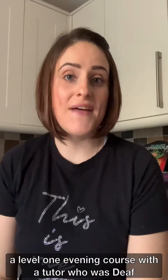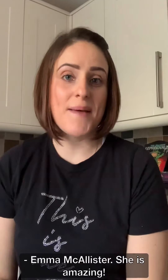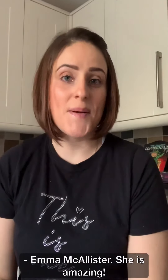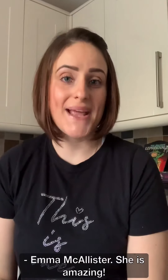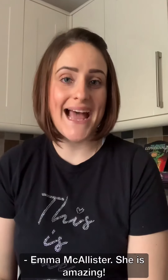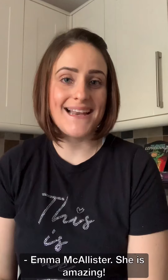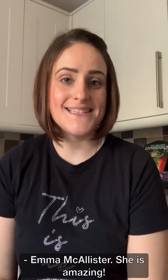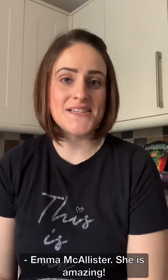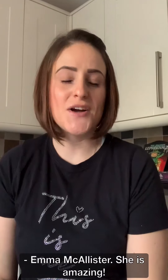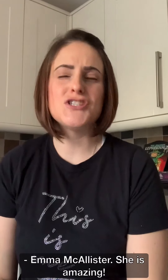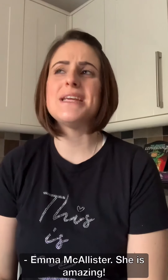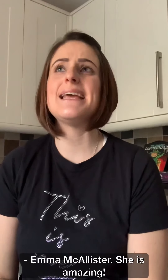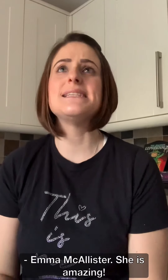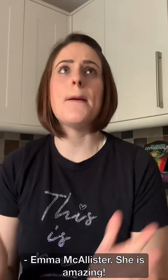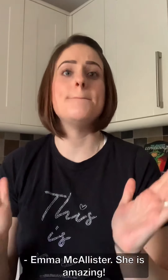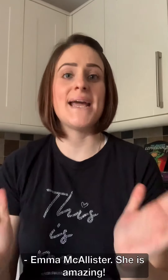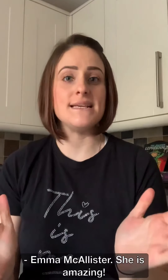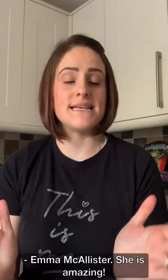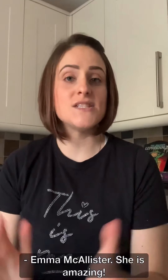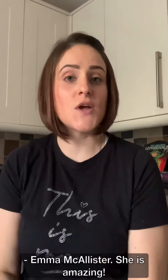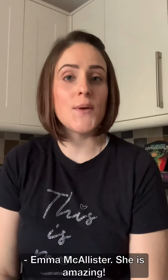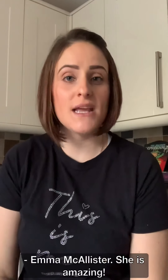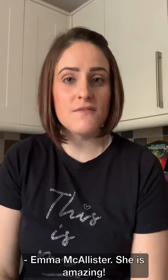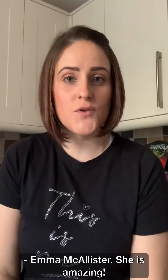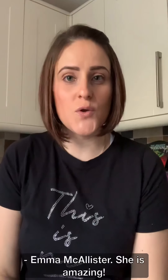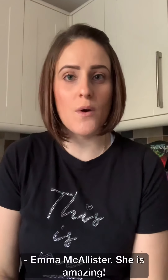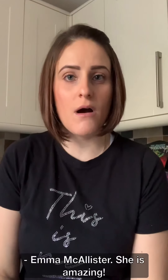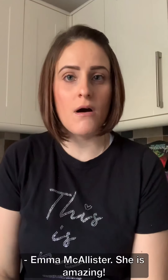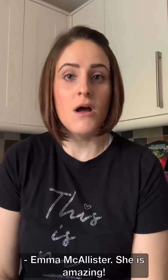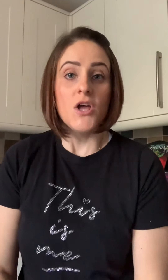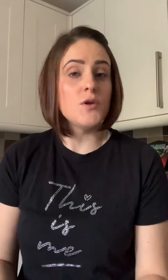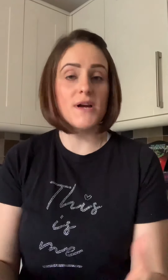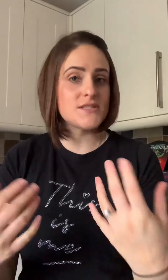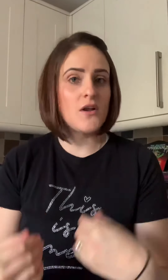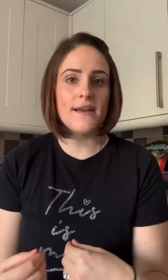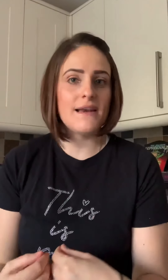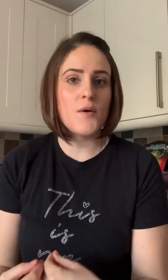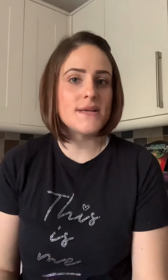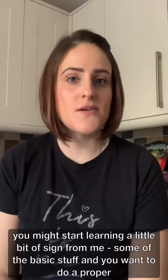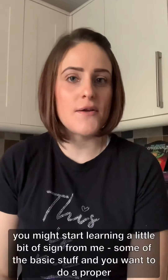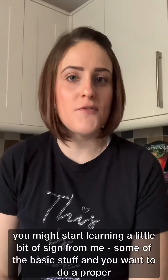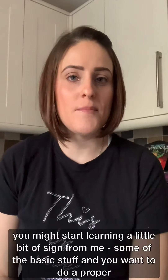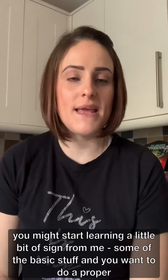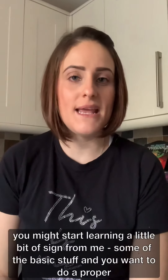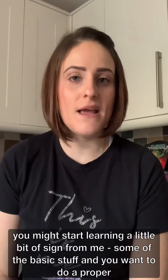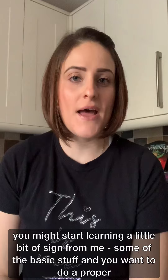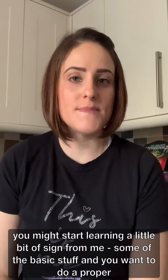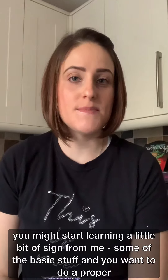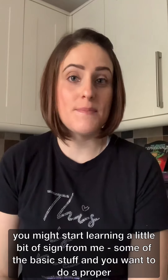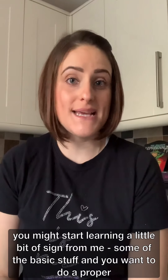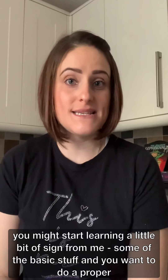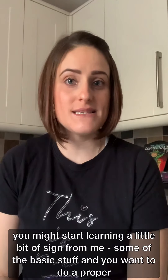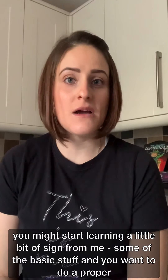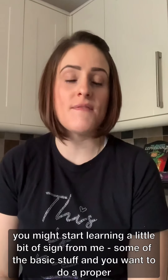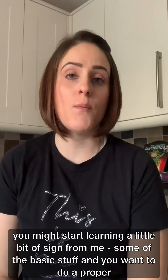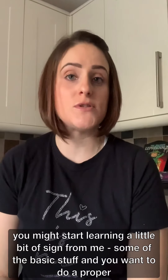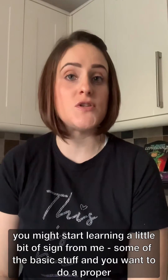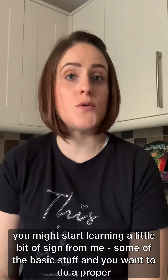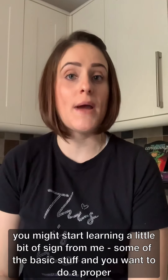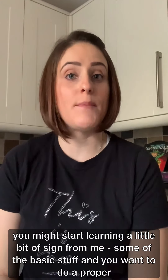Emma McAllister she is amazing so if you are you might start learning a little bit of sign from me and some of the basic stuff I want to do a